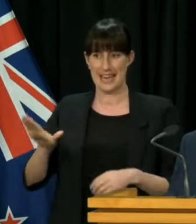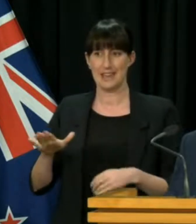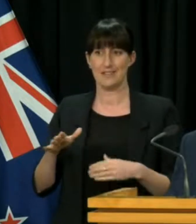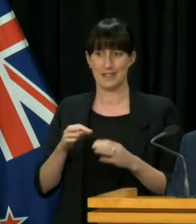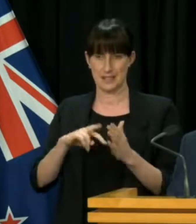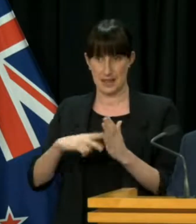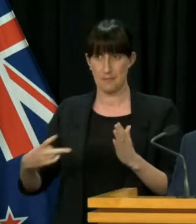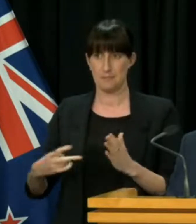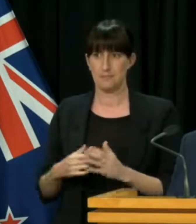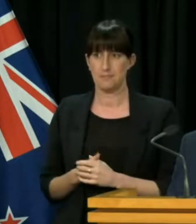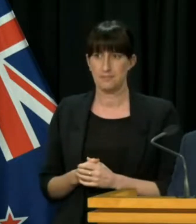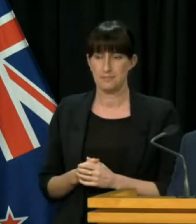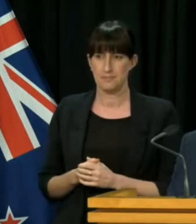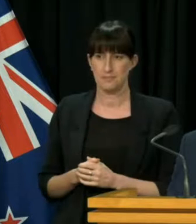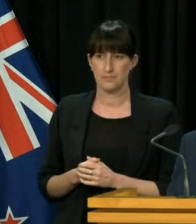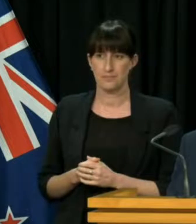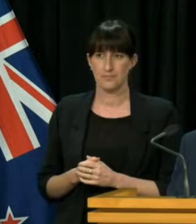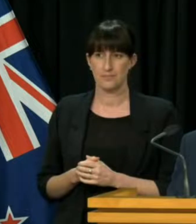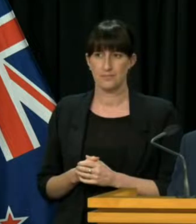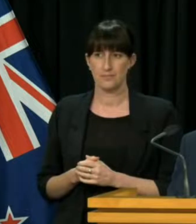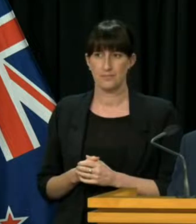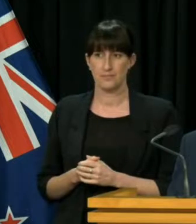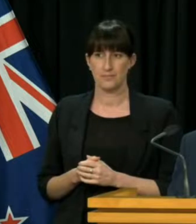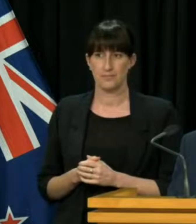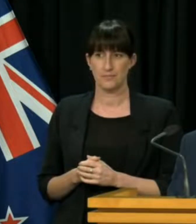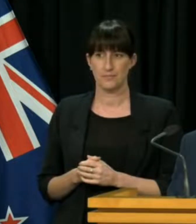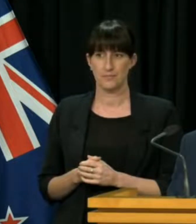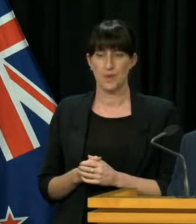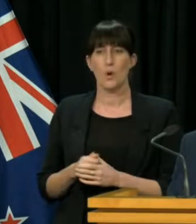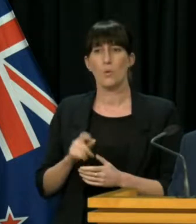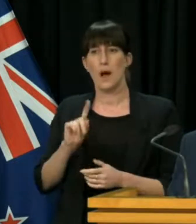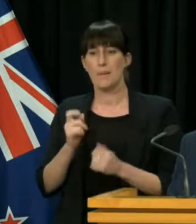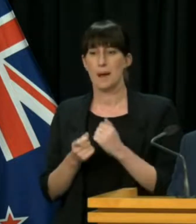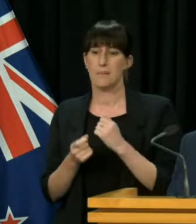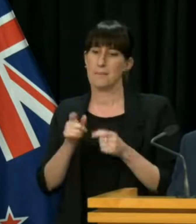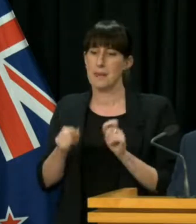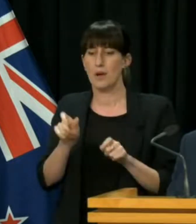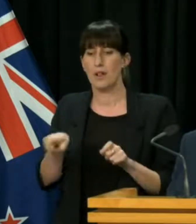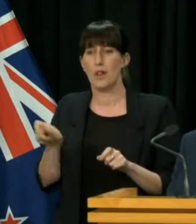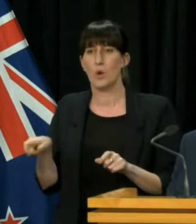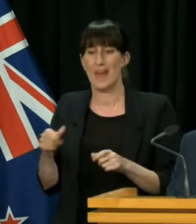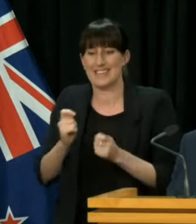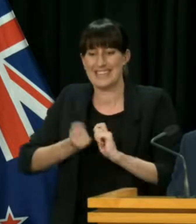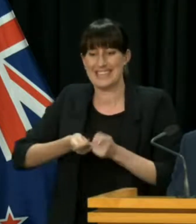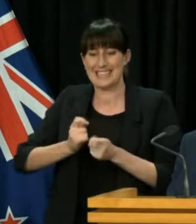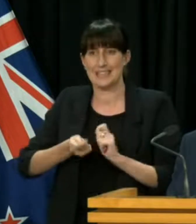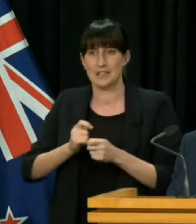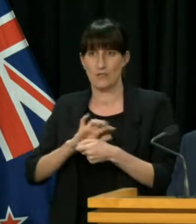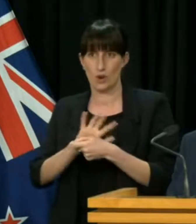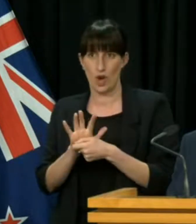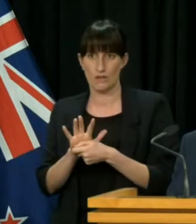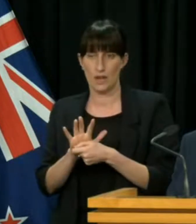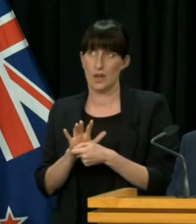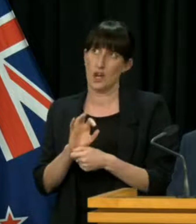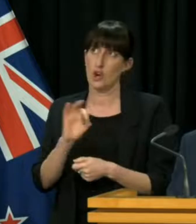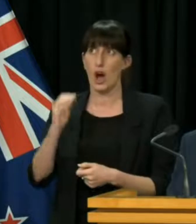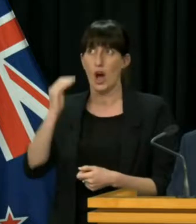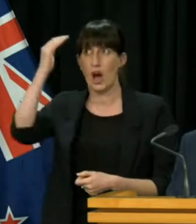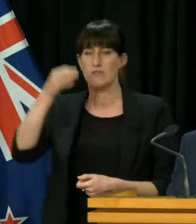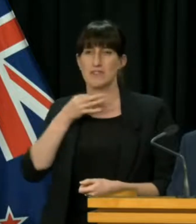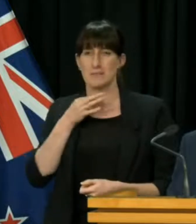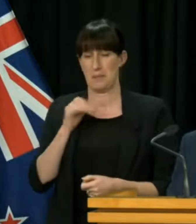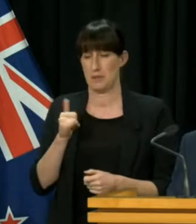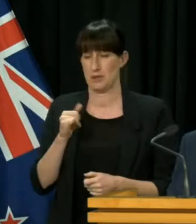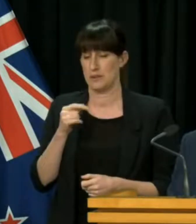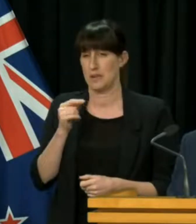to who test because they have a sneeze or something, but aren't in one of those high-risk groups or don't